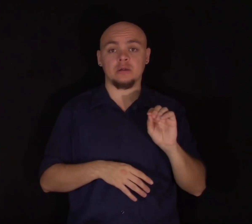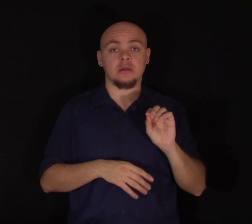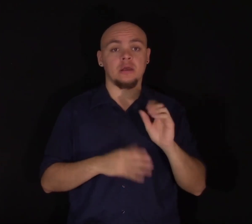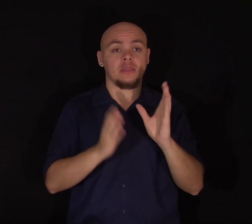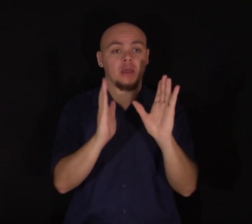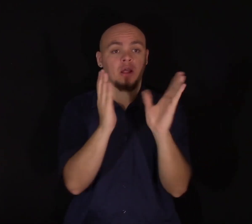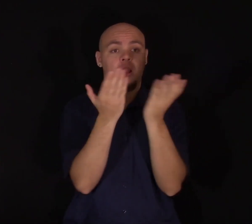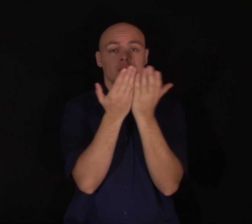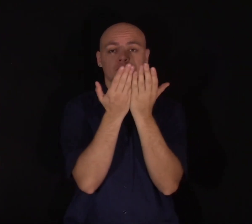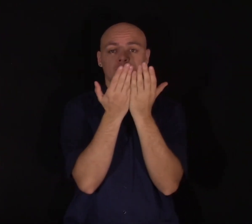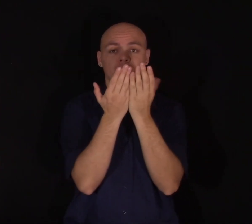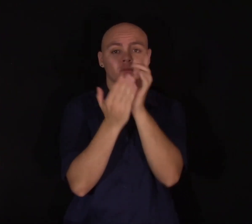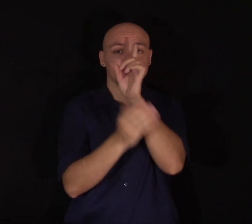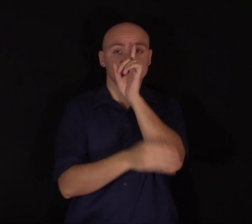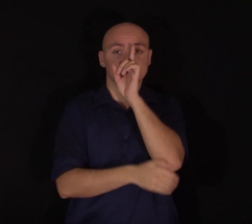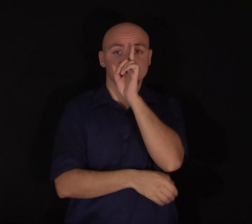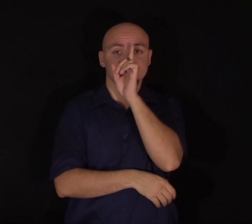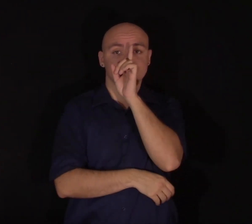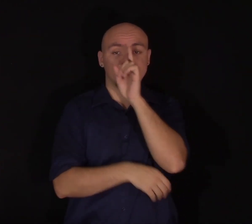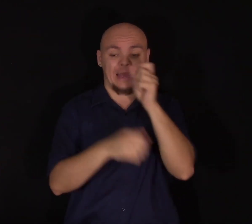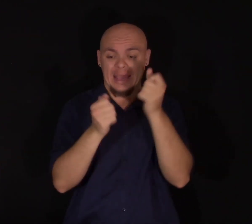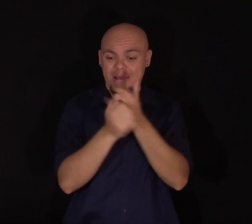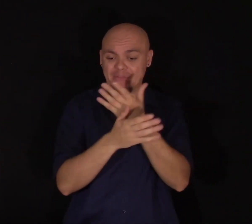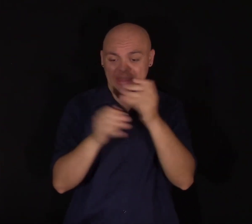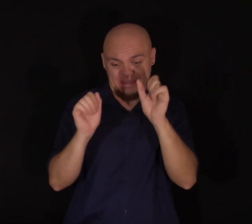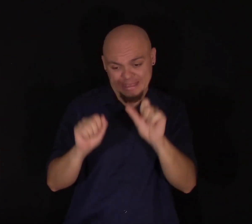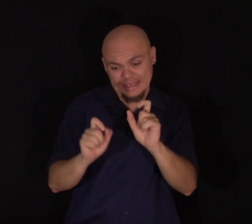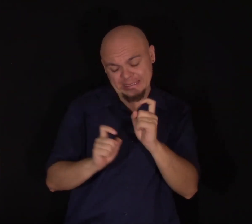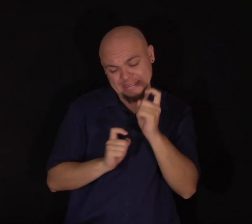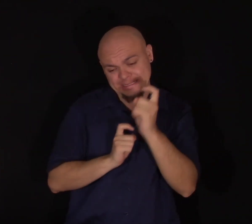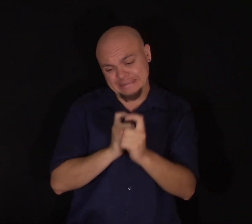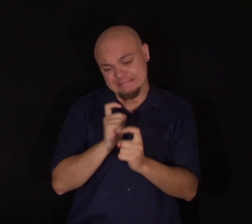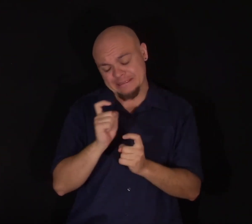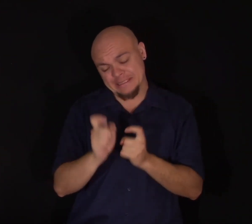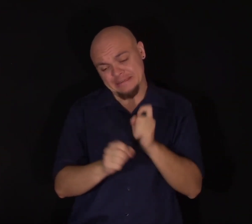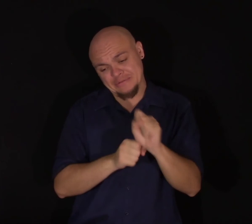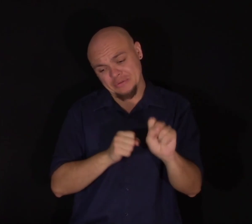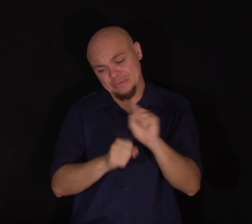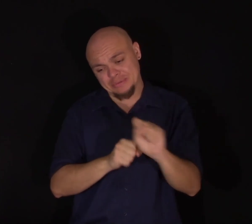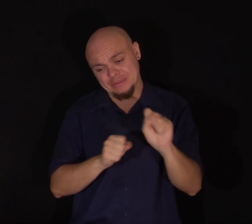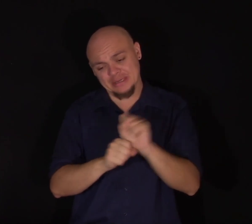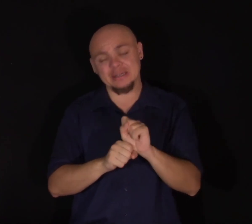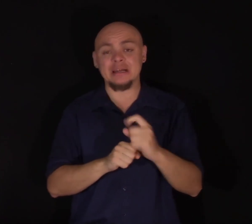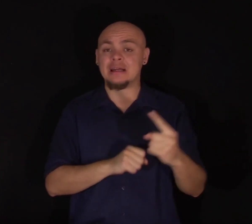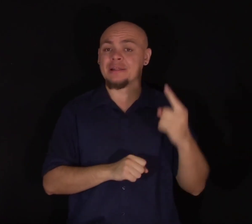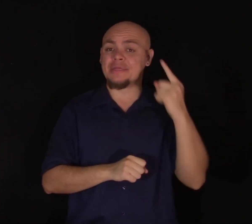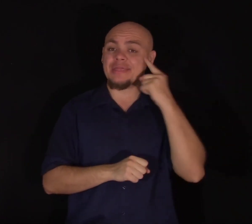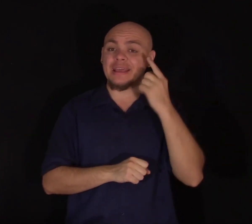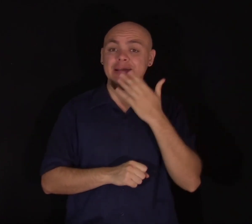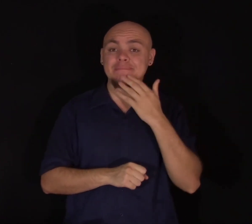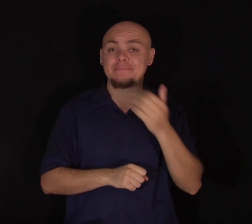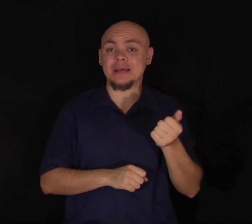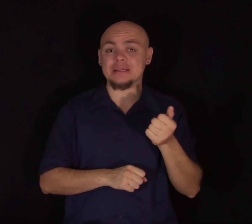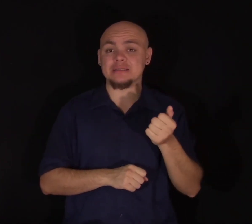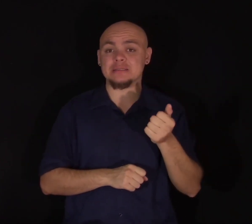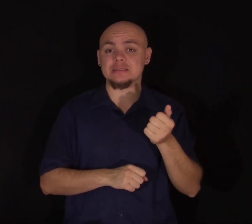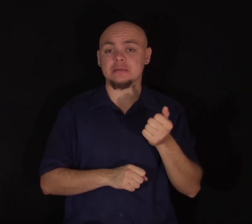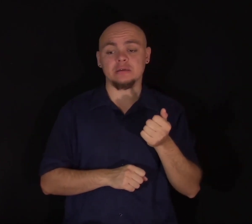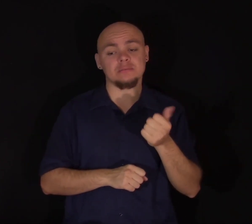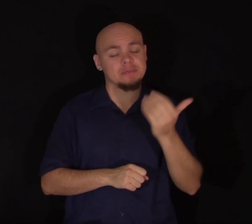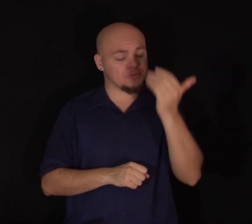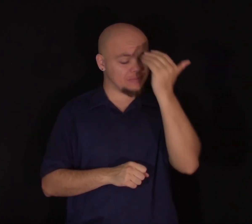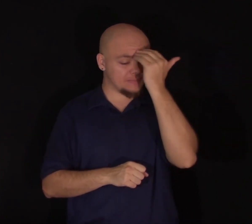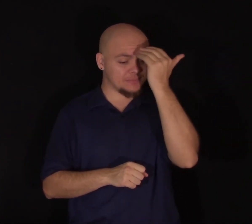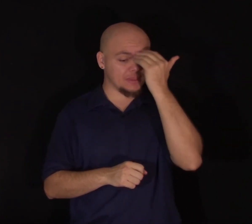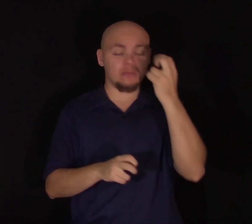doors, giving everything they can, doing what they think is best, even when it's the